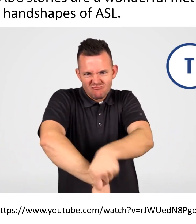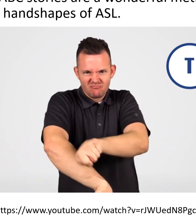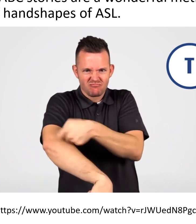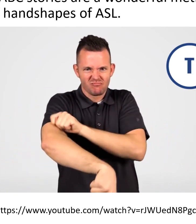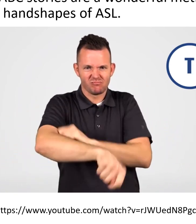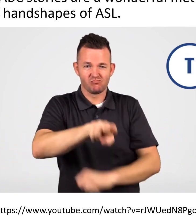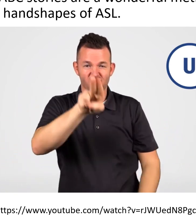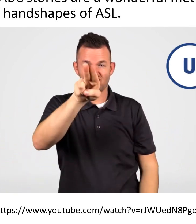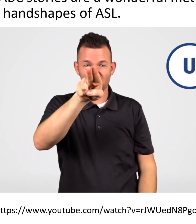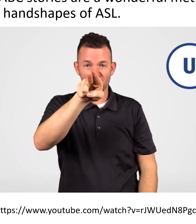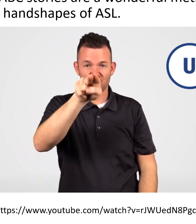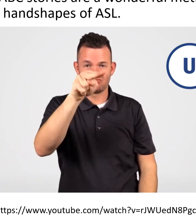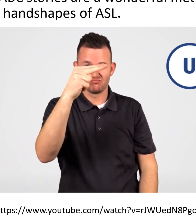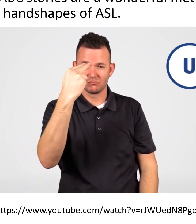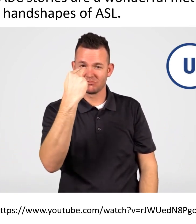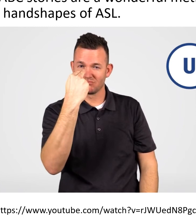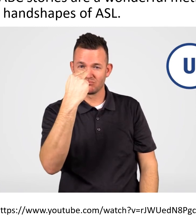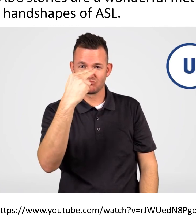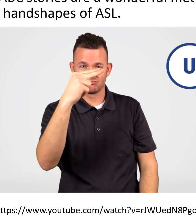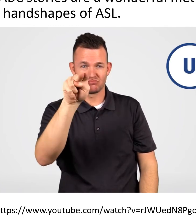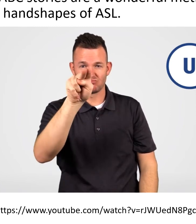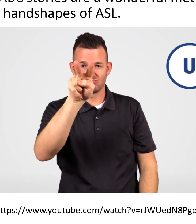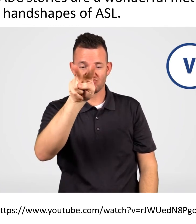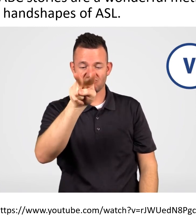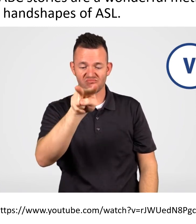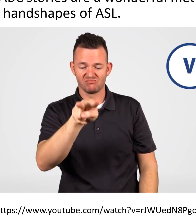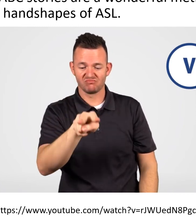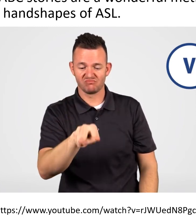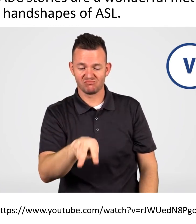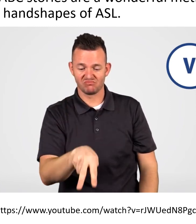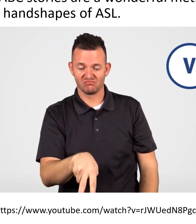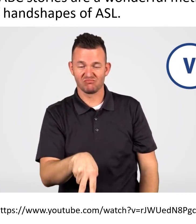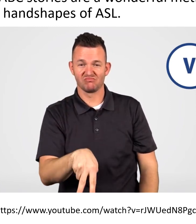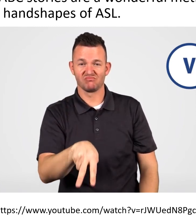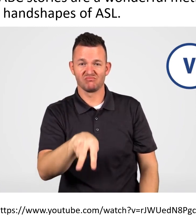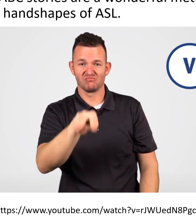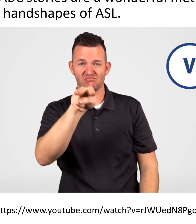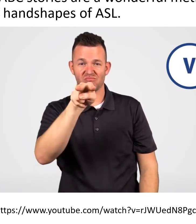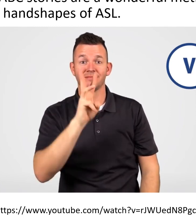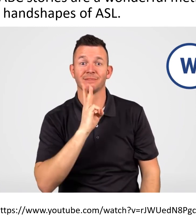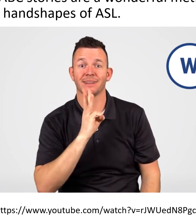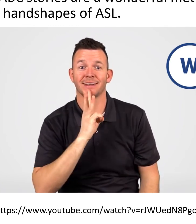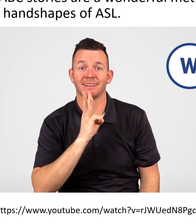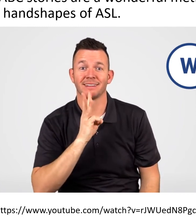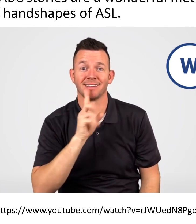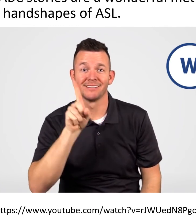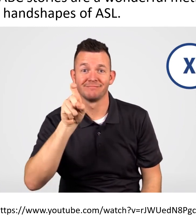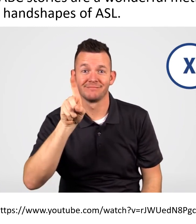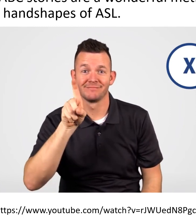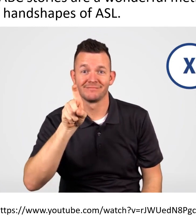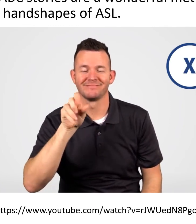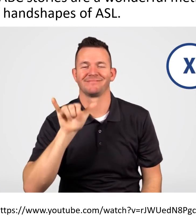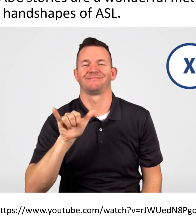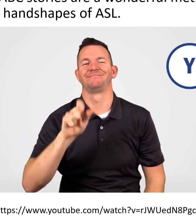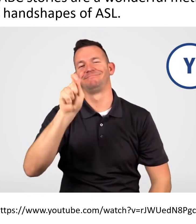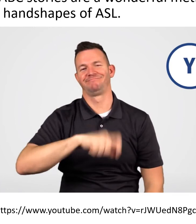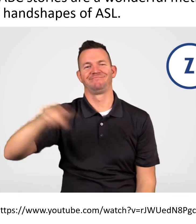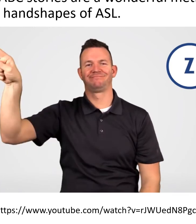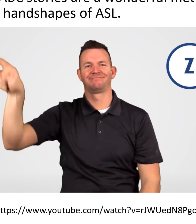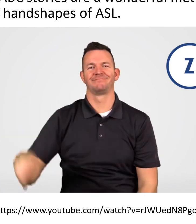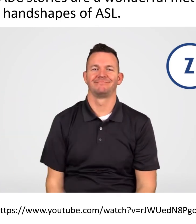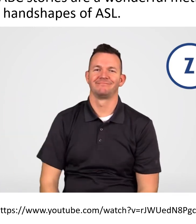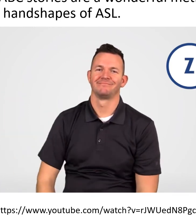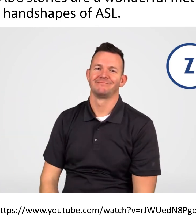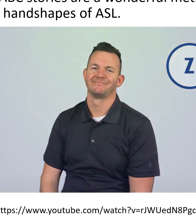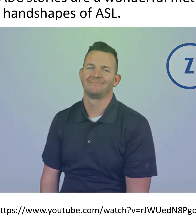up his sleeves. He looked at me and I looked at him. He sized me up. "Do you have any water?" he asked. "Oh,